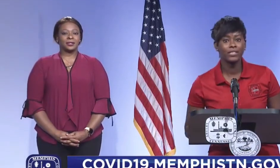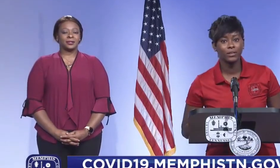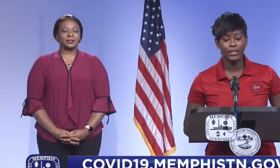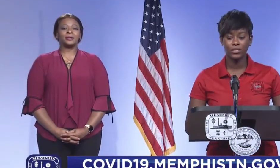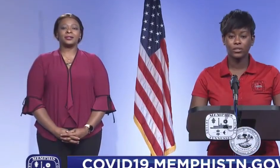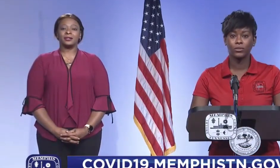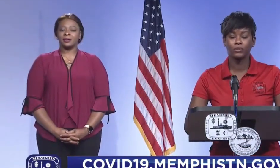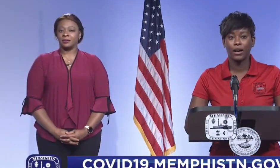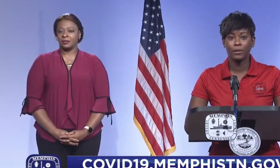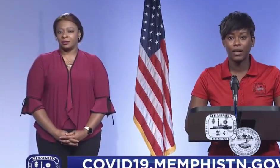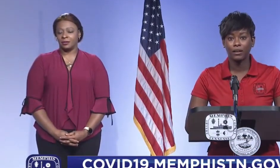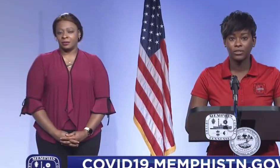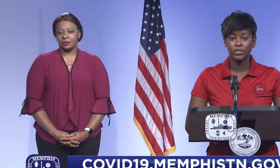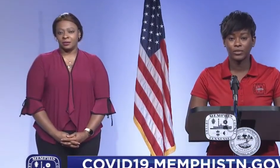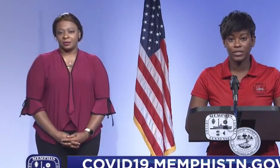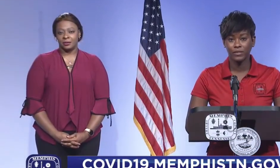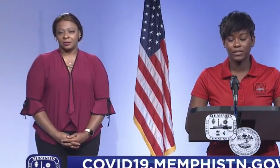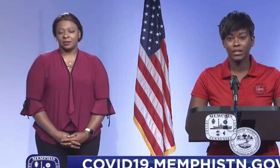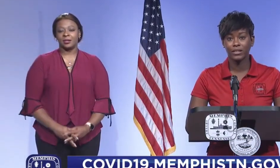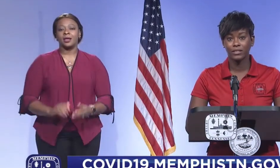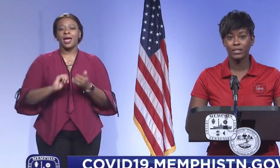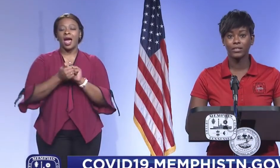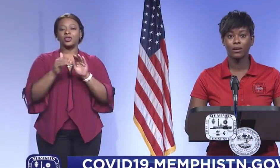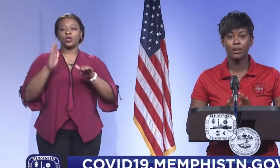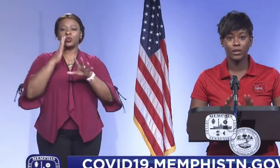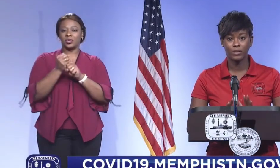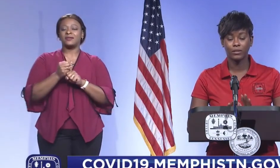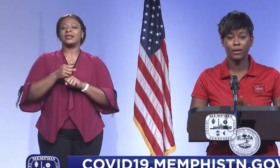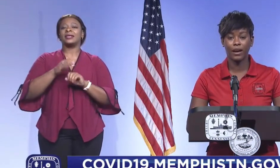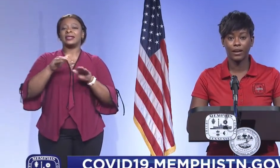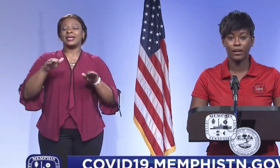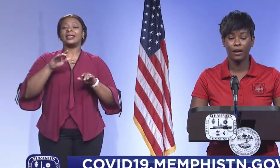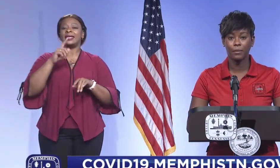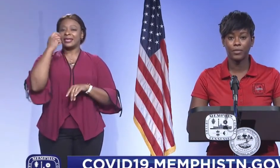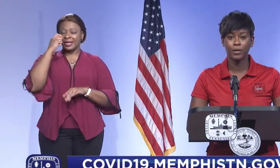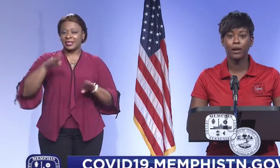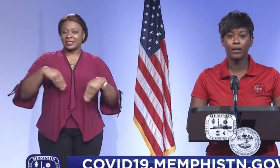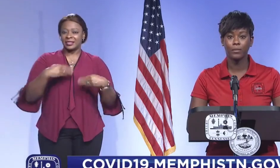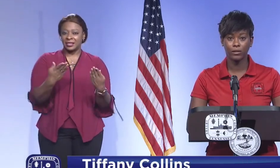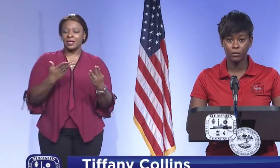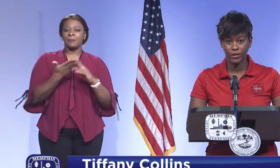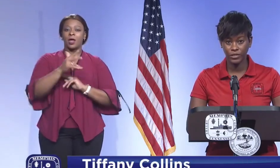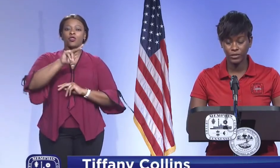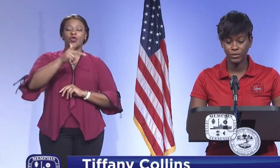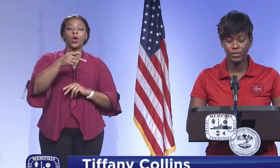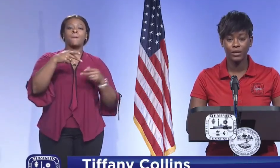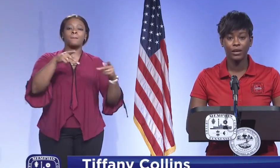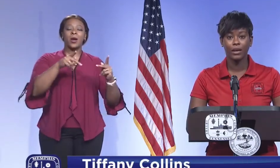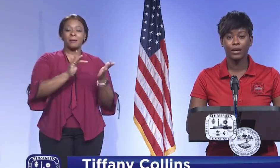As it relates to how children receive the tests are administered by third-party medical